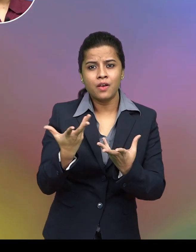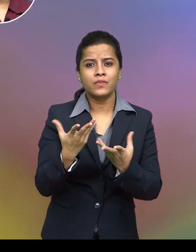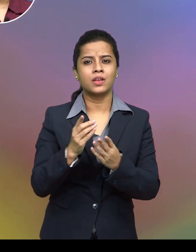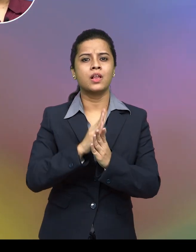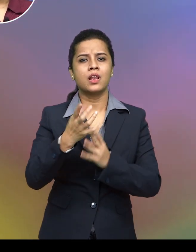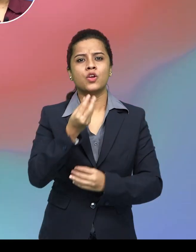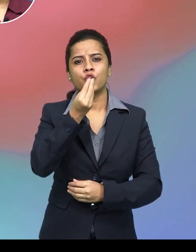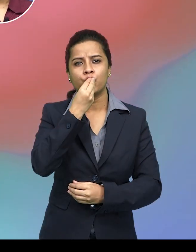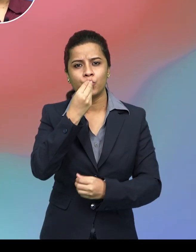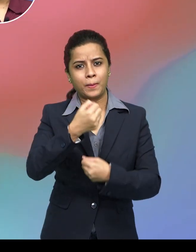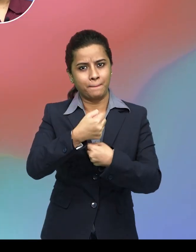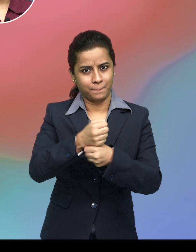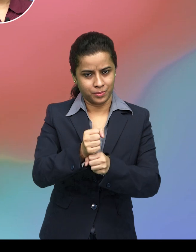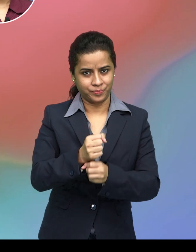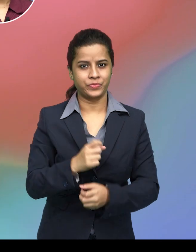Thus,